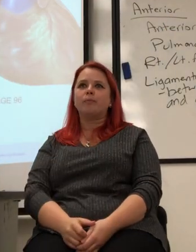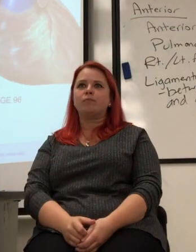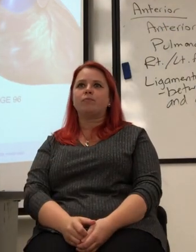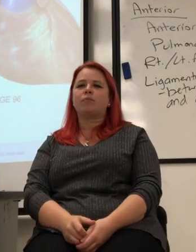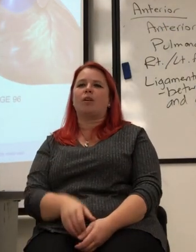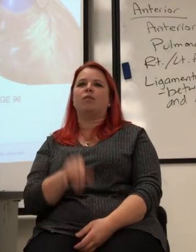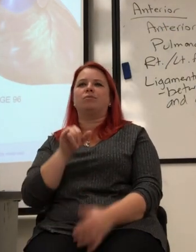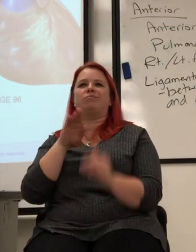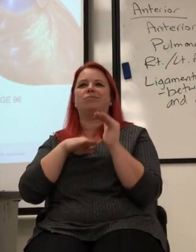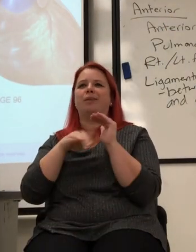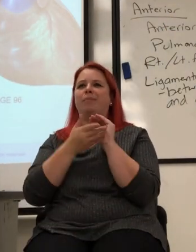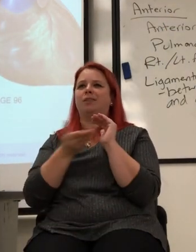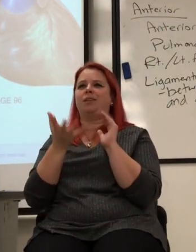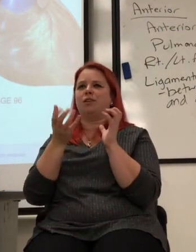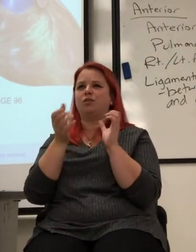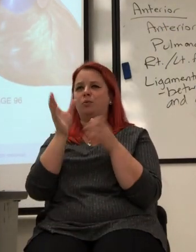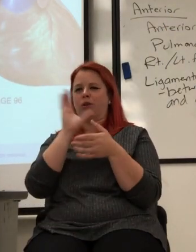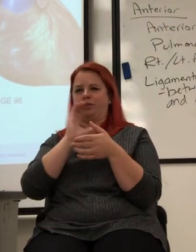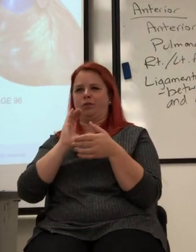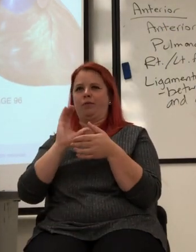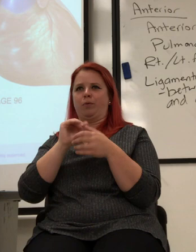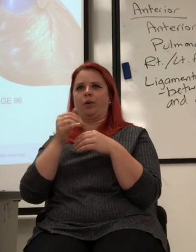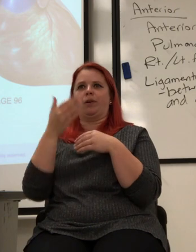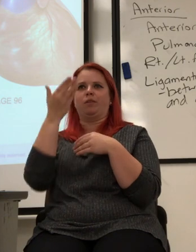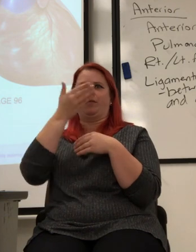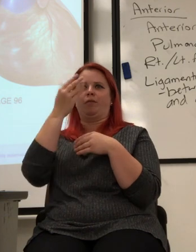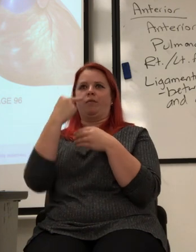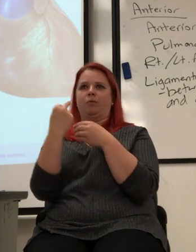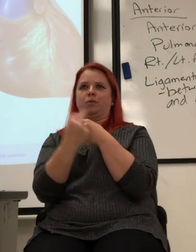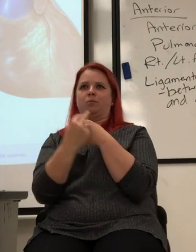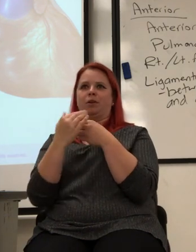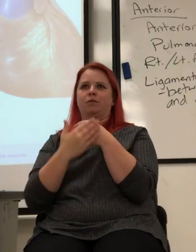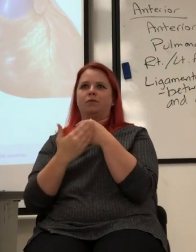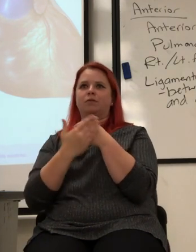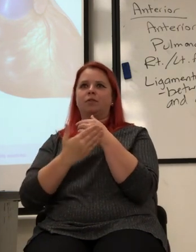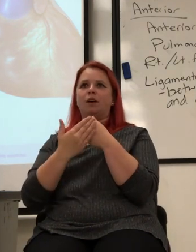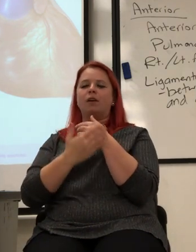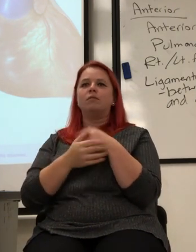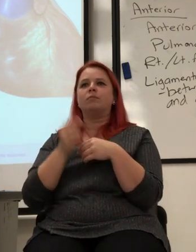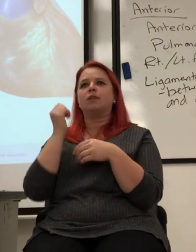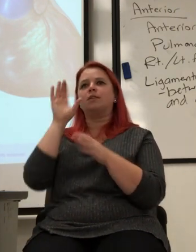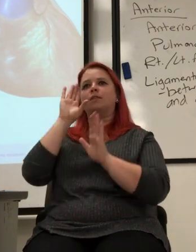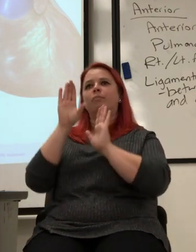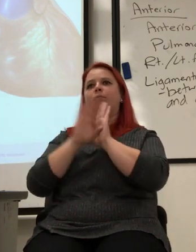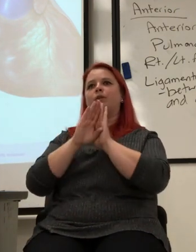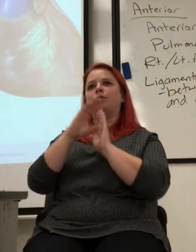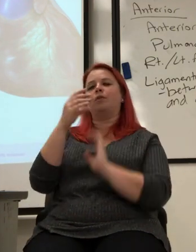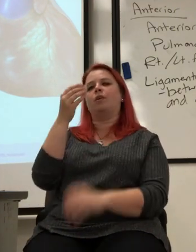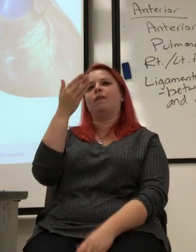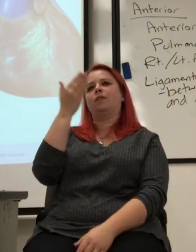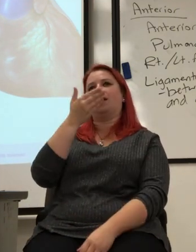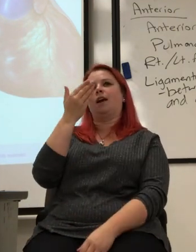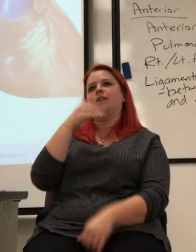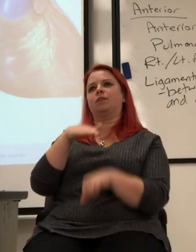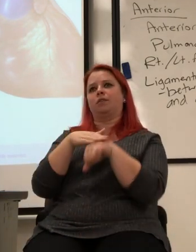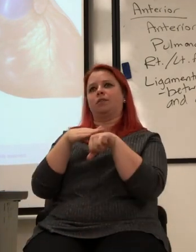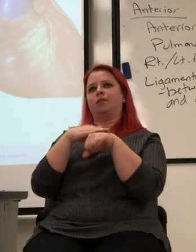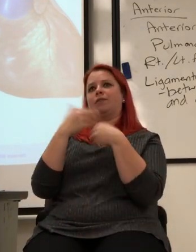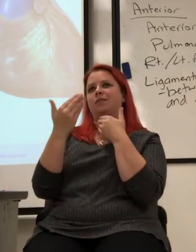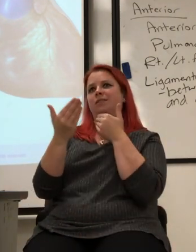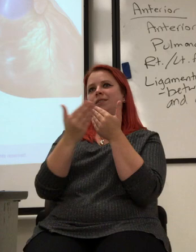Those are the basic things to look for on the anterior surface. Here's a picture of the anterior surface next to the small heart on the